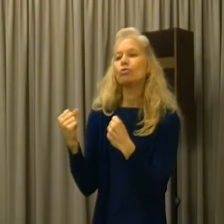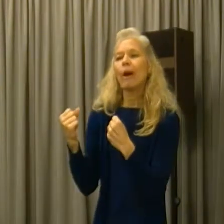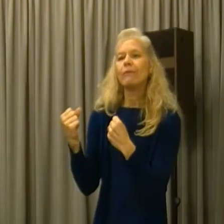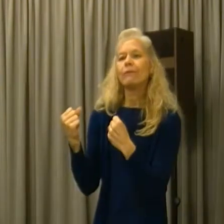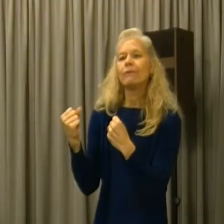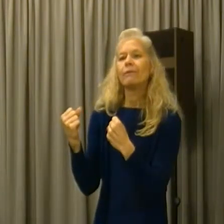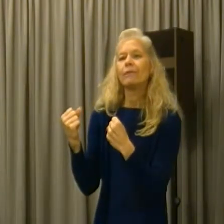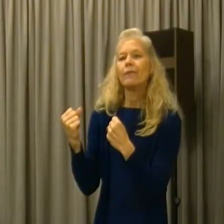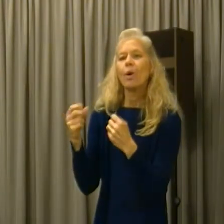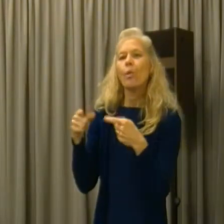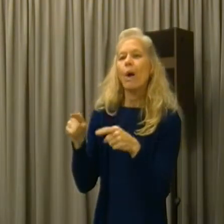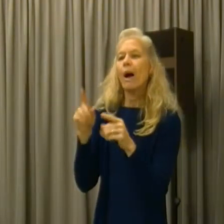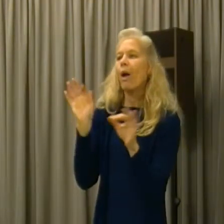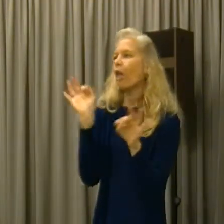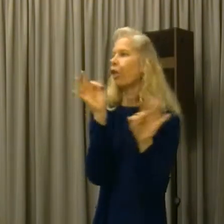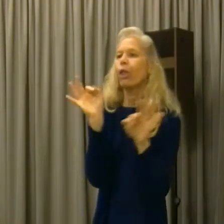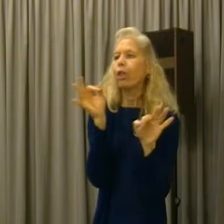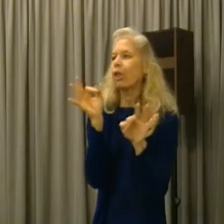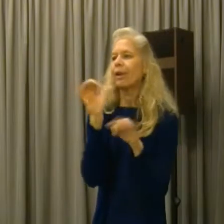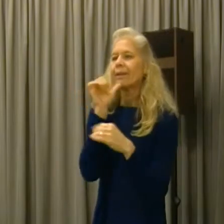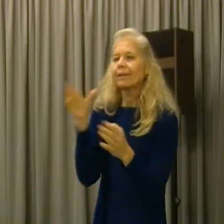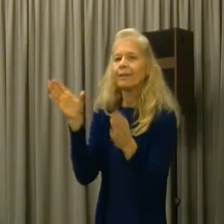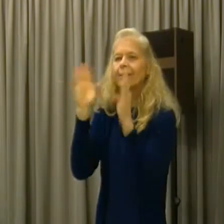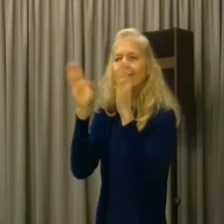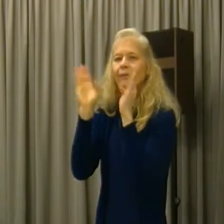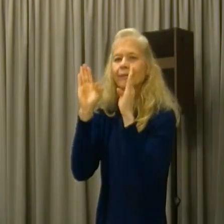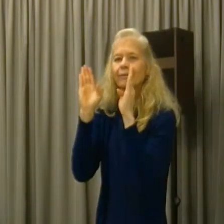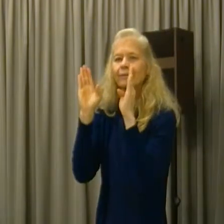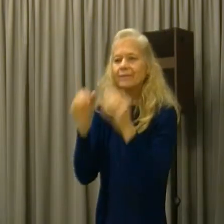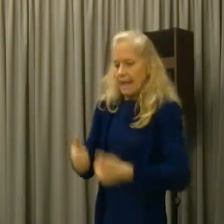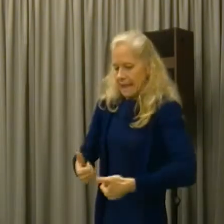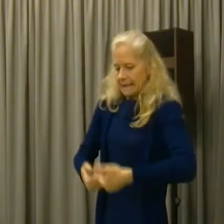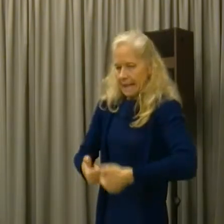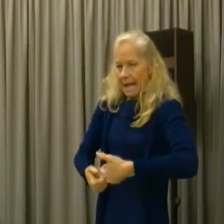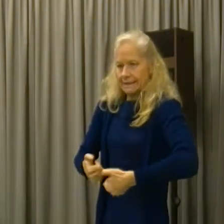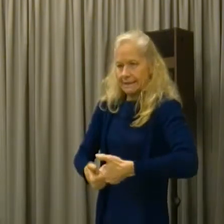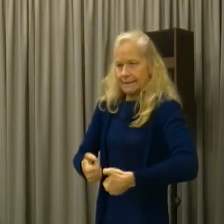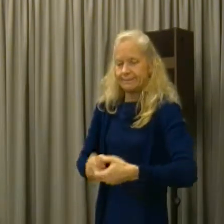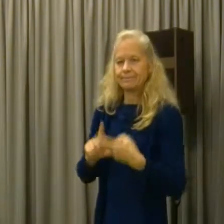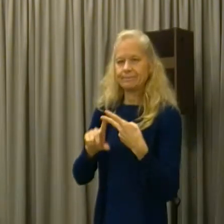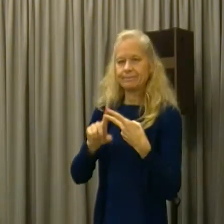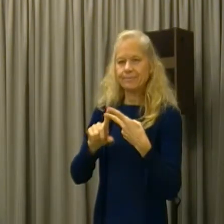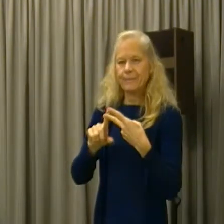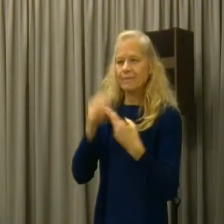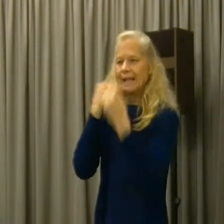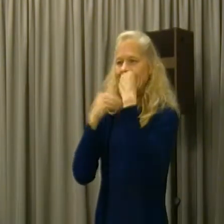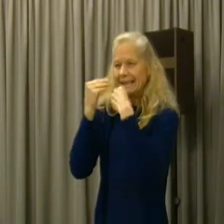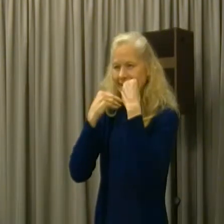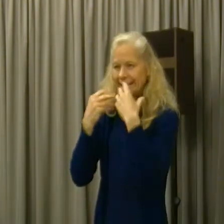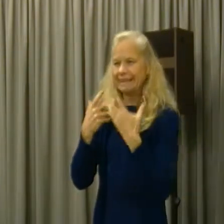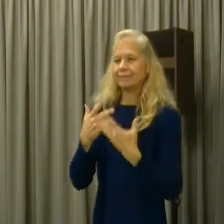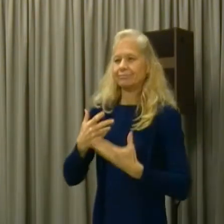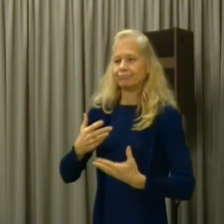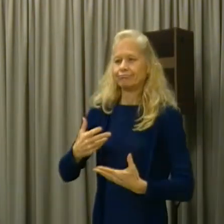Texting. I drive a school bus, sits up high. I don't know that I ever pass a car that I don't see someone on their cell